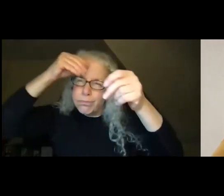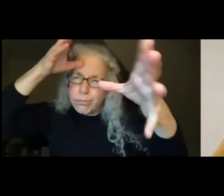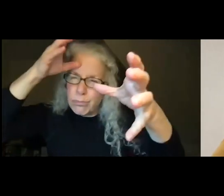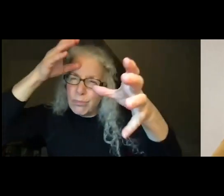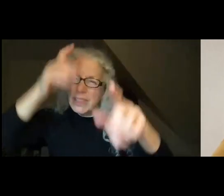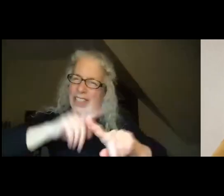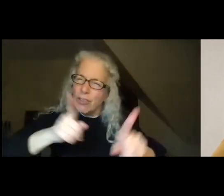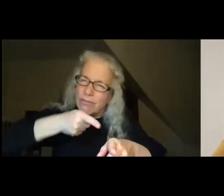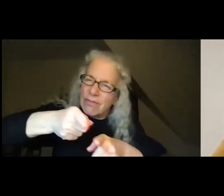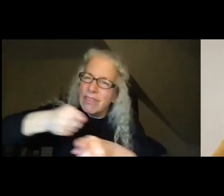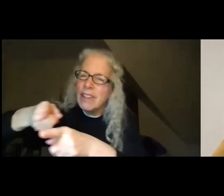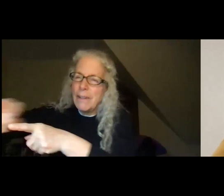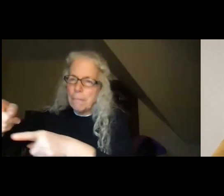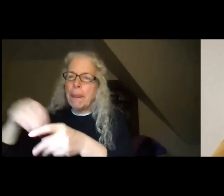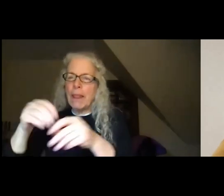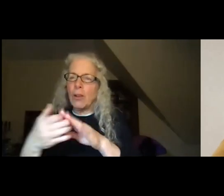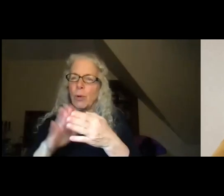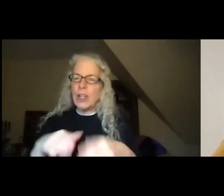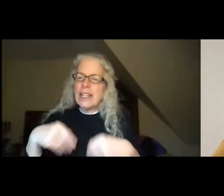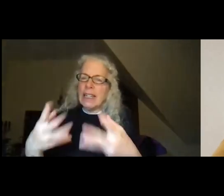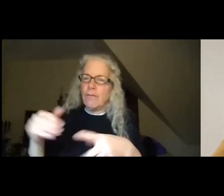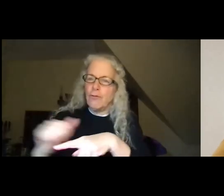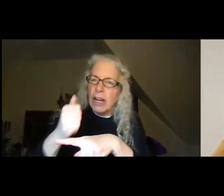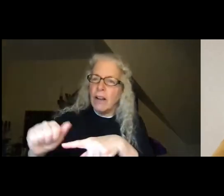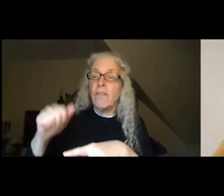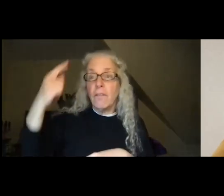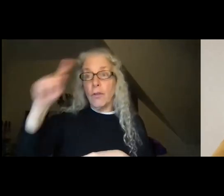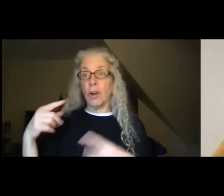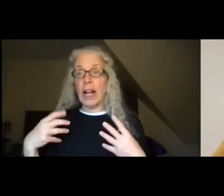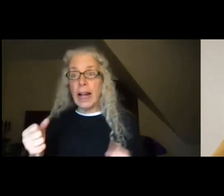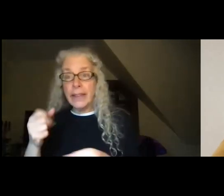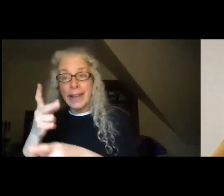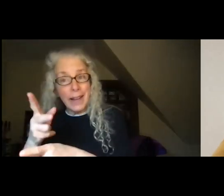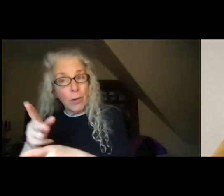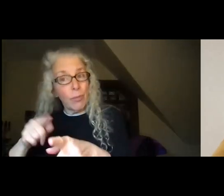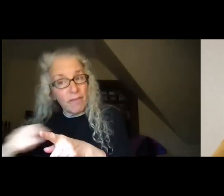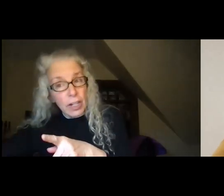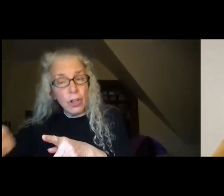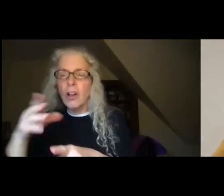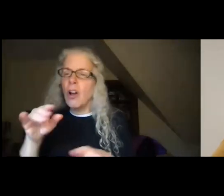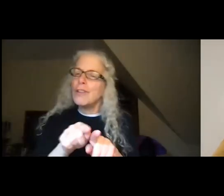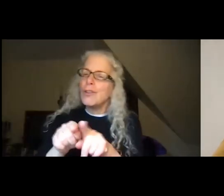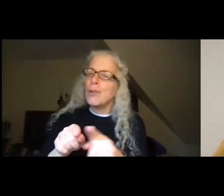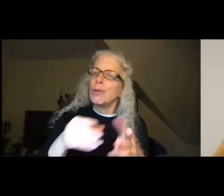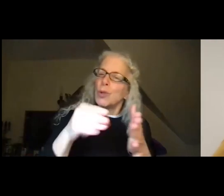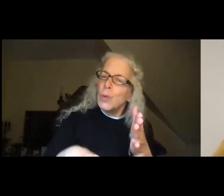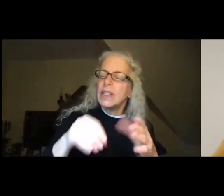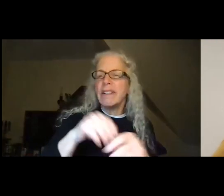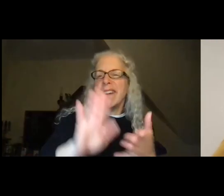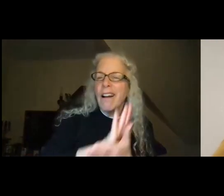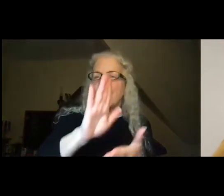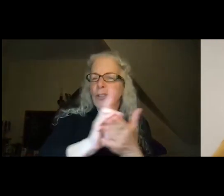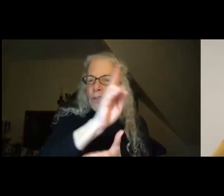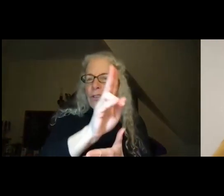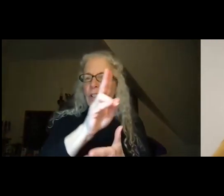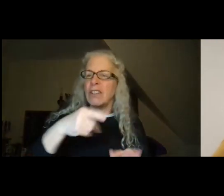virtual trainings to healthcare professionals and students within colleges and universities in healthcare professions. So we'll